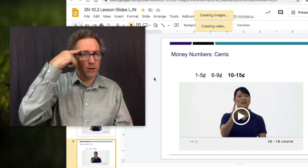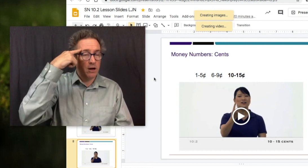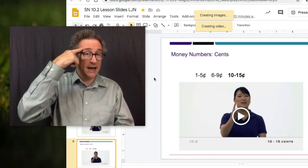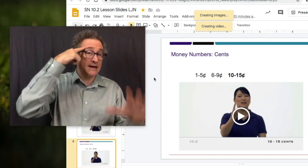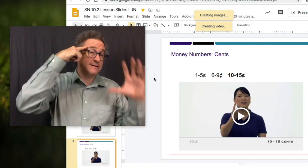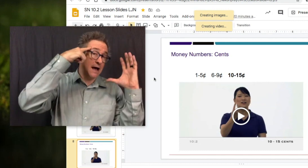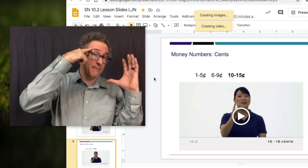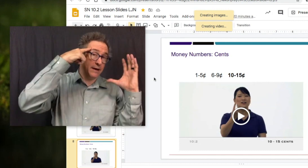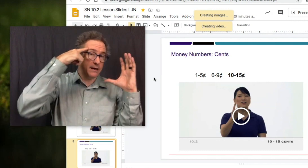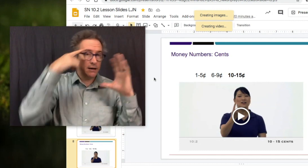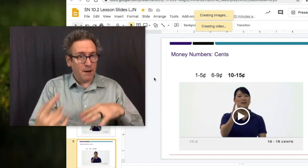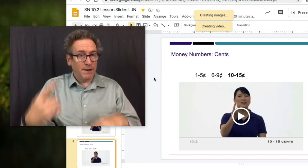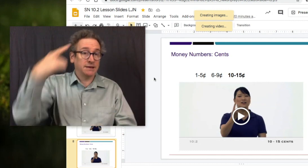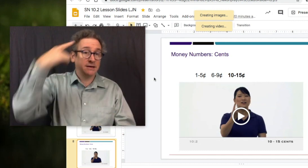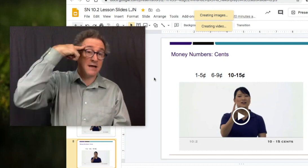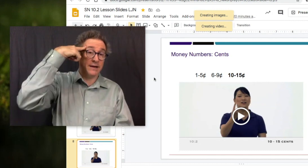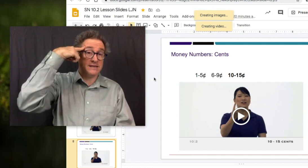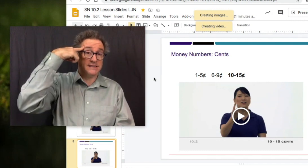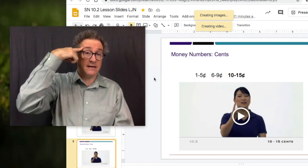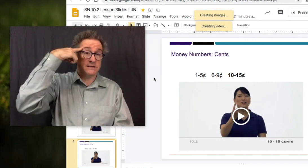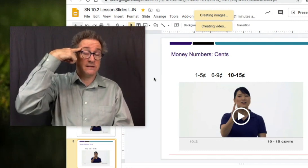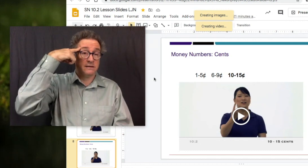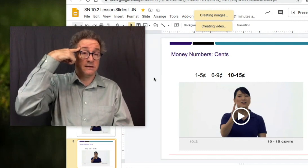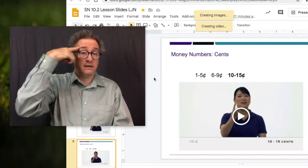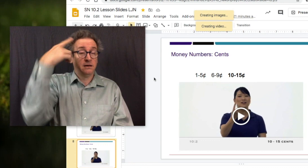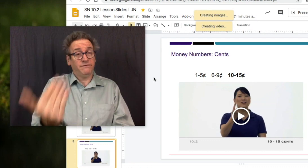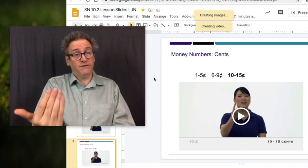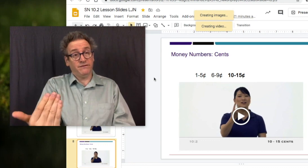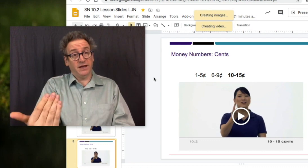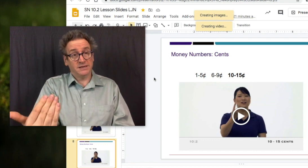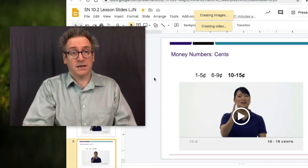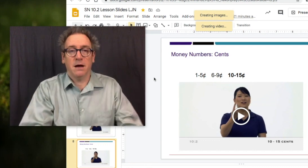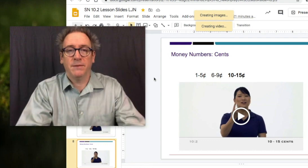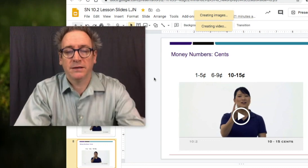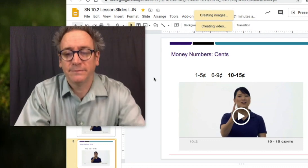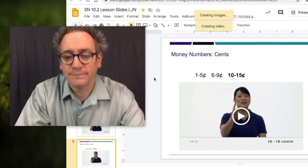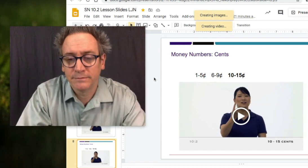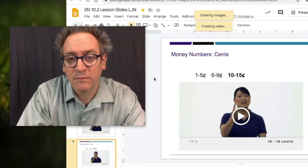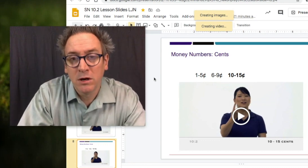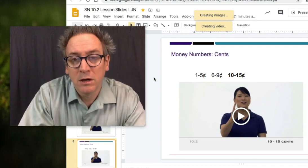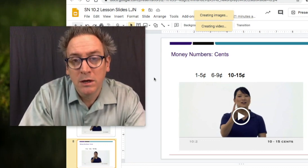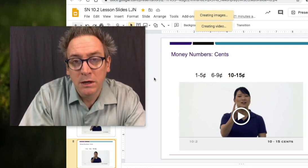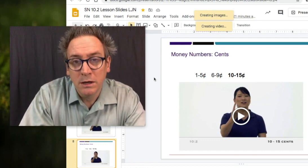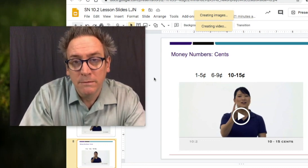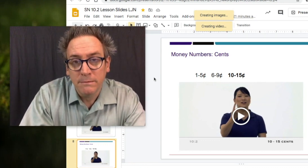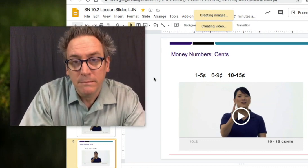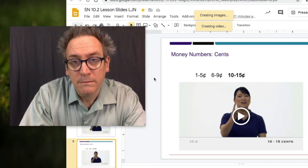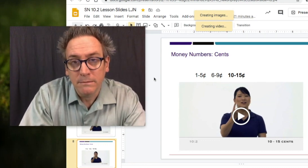Again, topic, comment. Topic is cents, 15 is the comment.